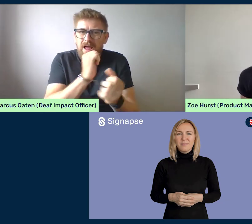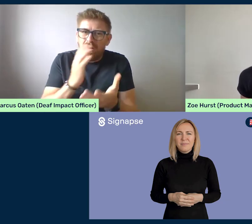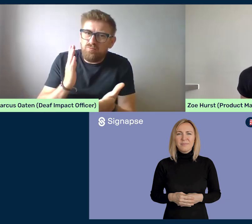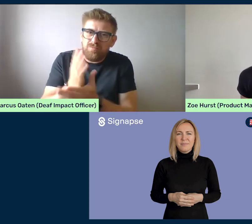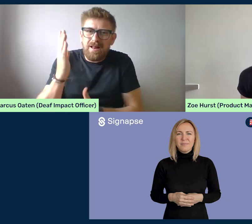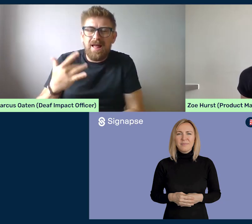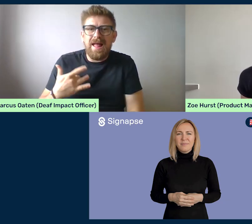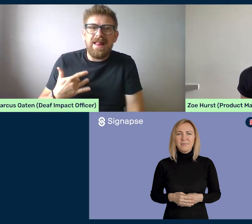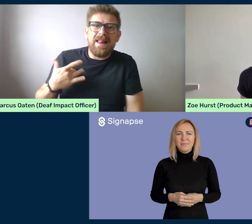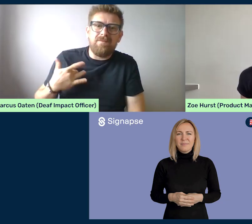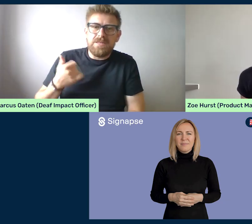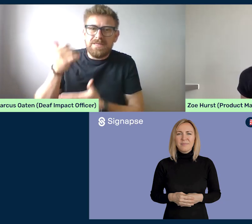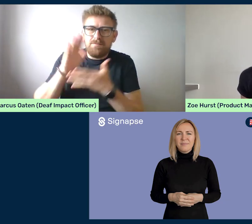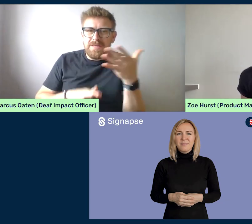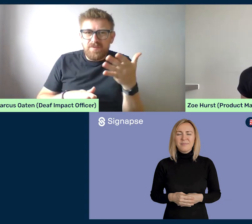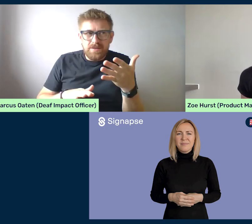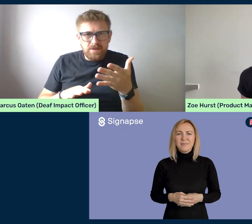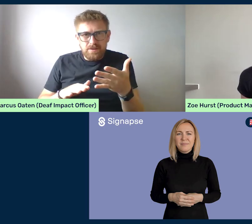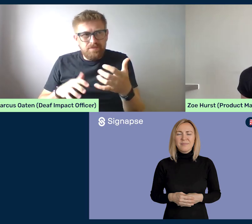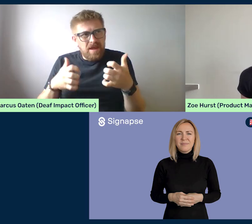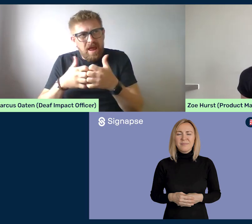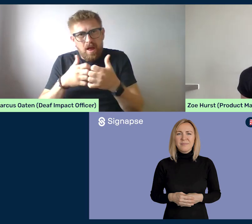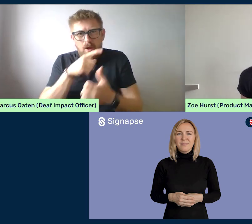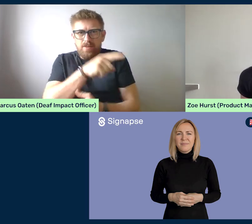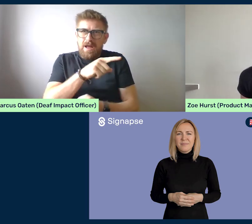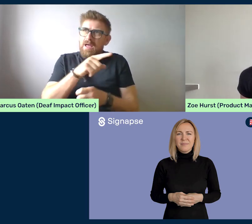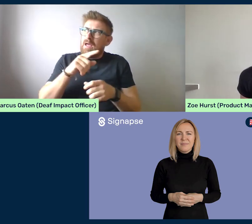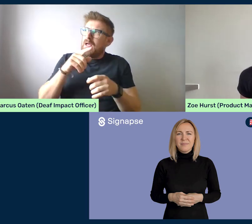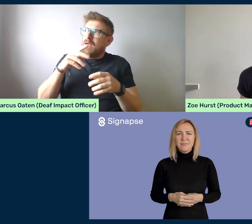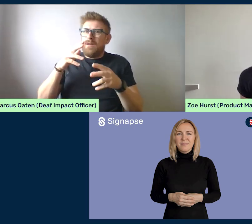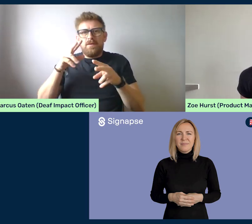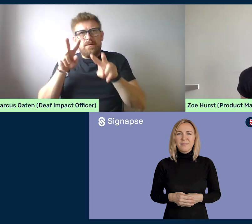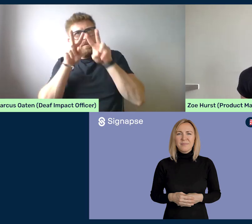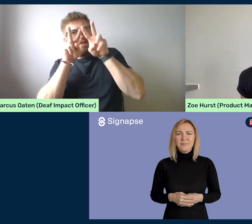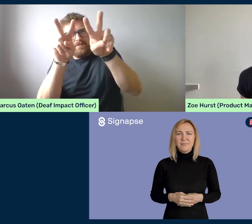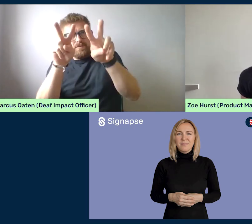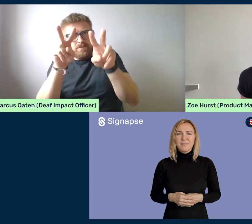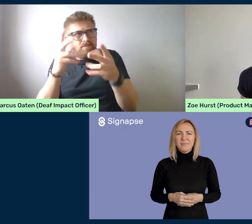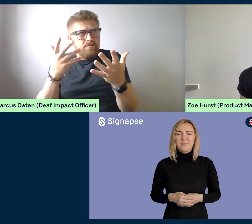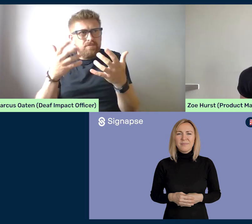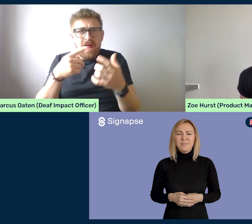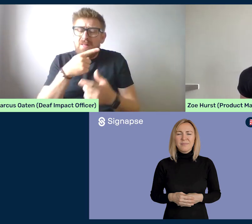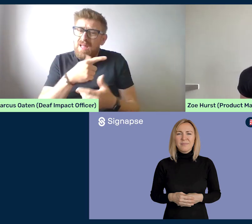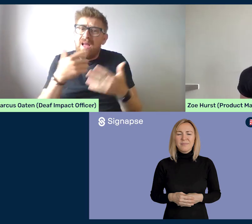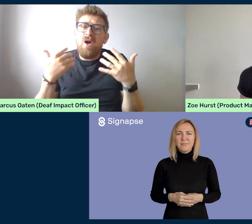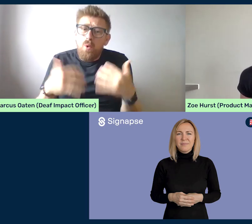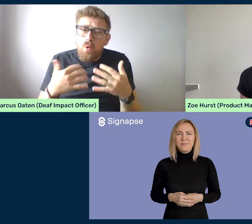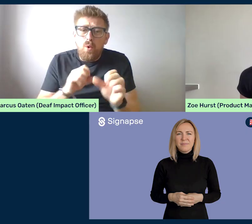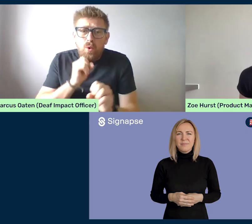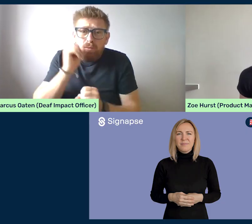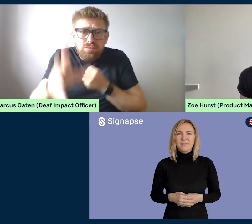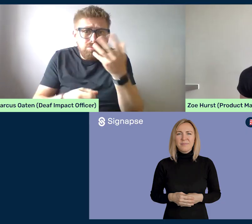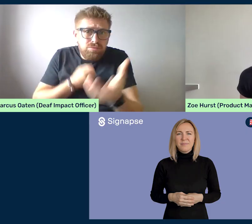is these volunteers, these feedback given their real lived experience and feeding that in to